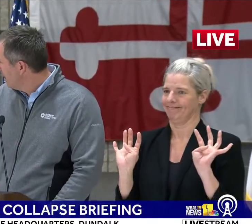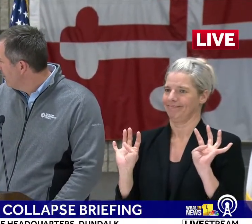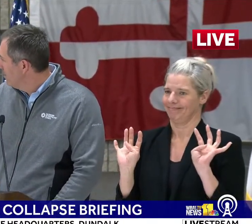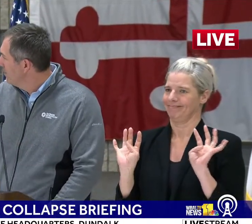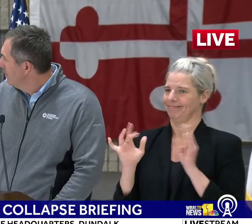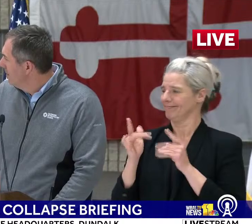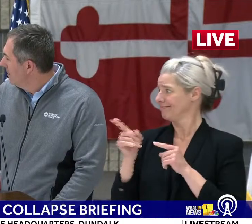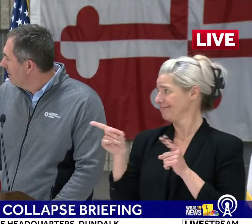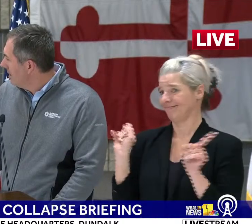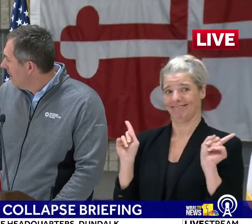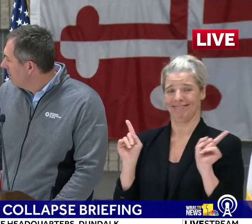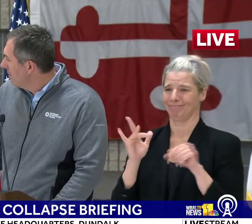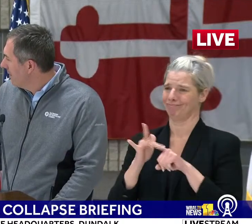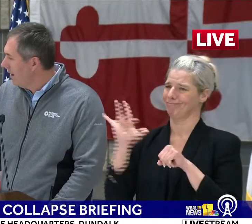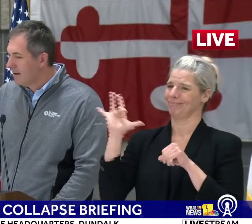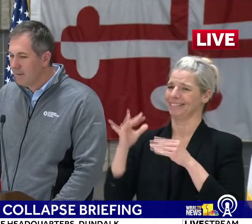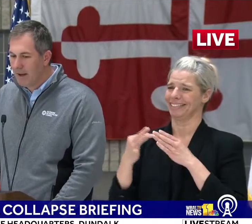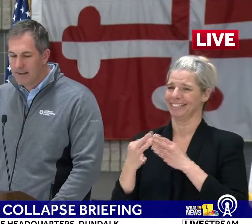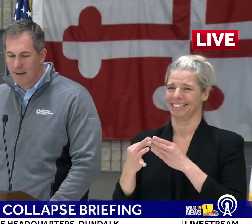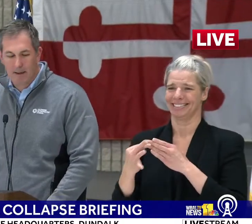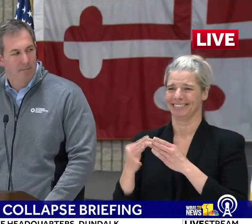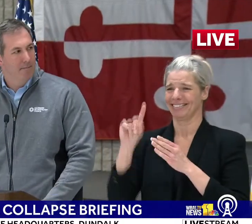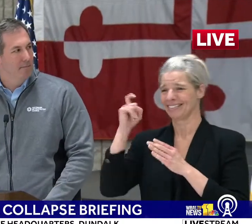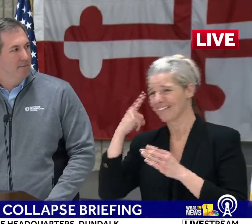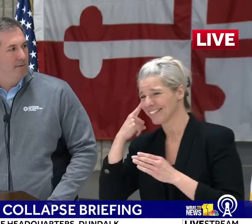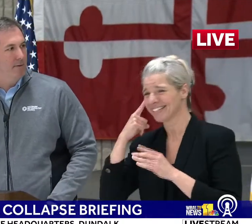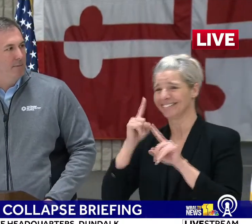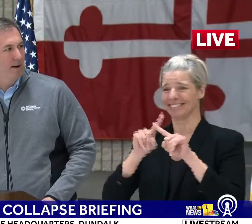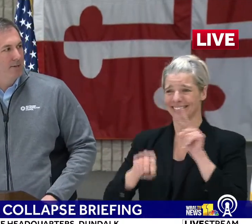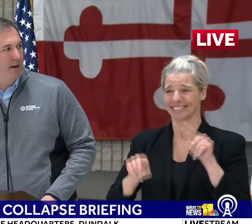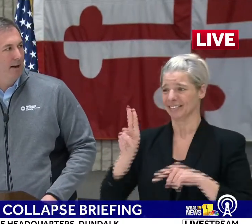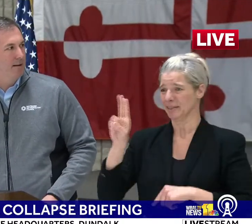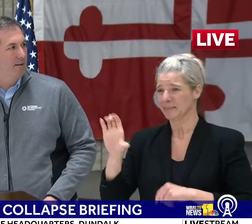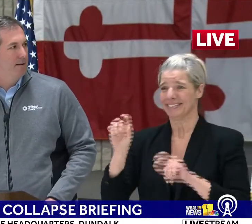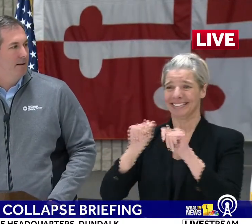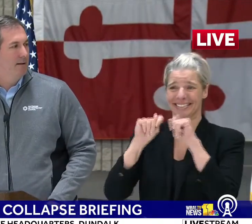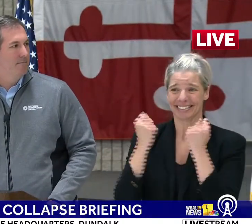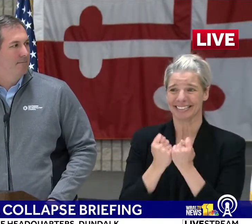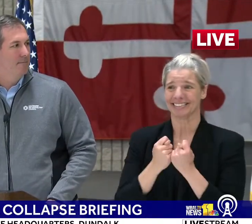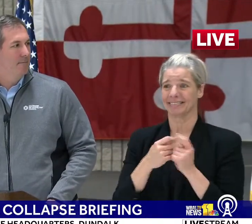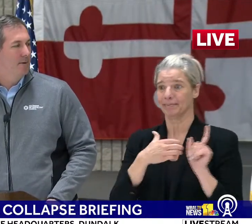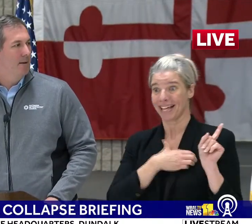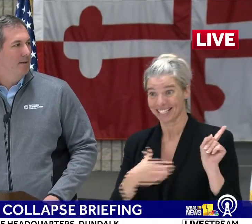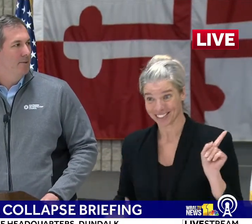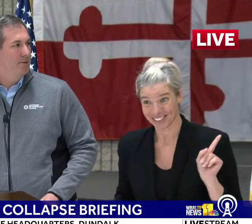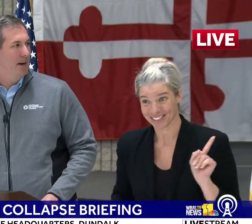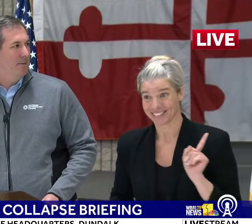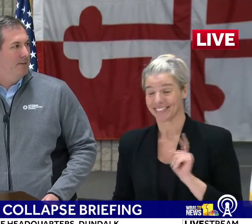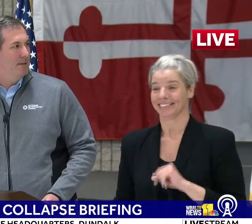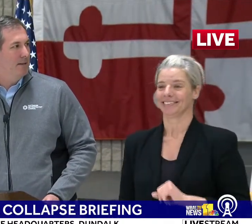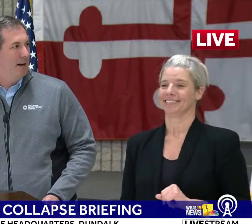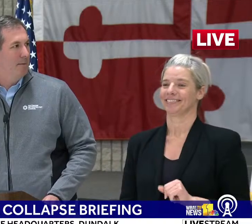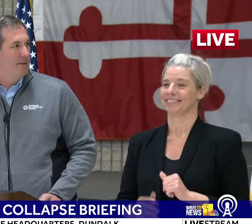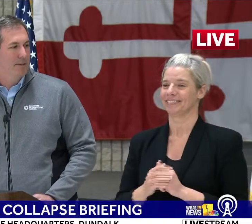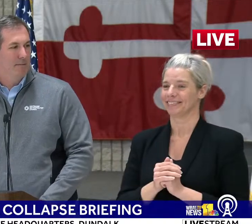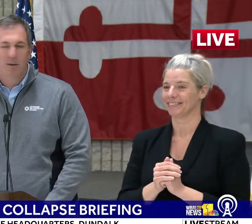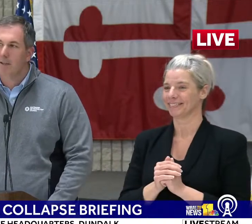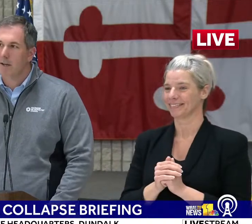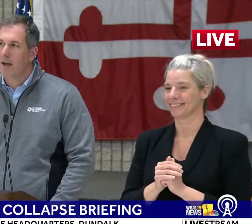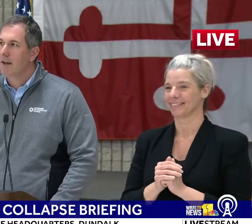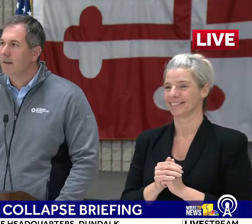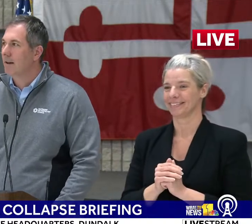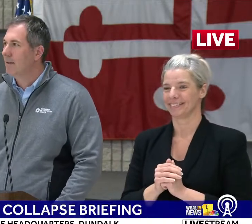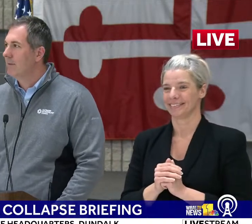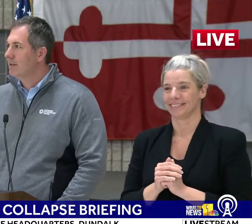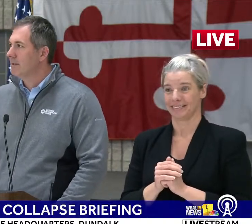Governor, Lieutenant Governor, the entire Unified Command team, with you, Mayor Scott, Mr. Thomas, and the entire